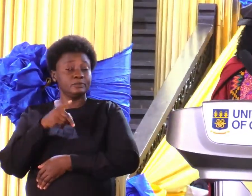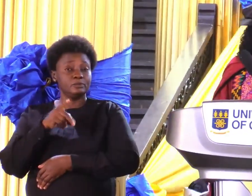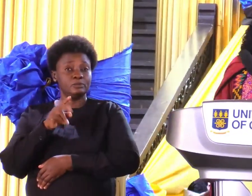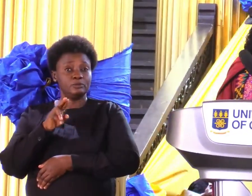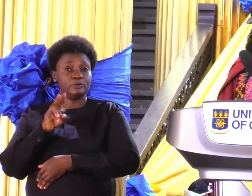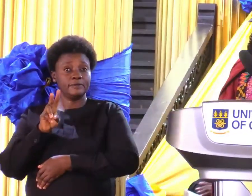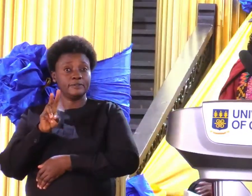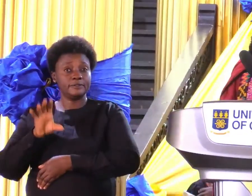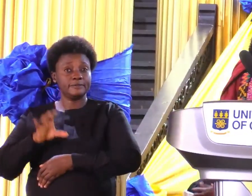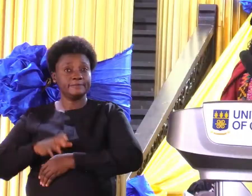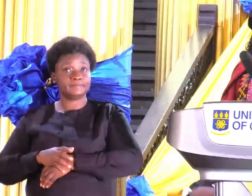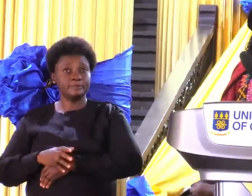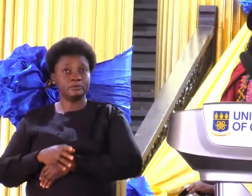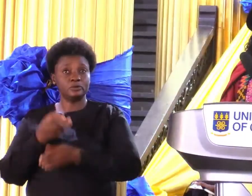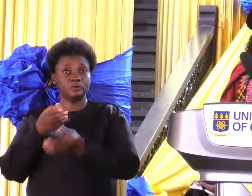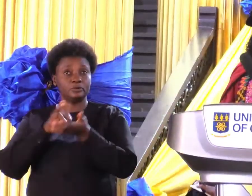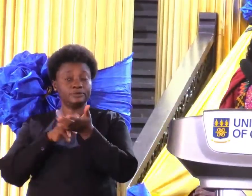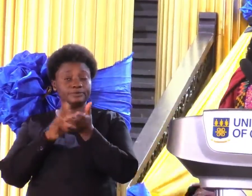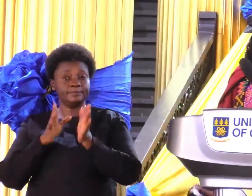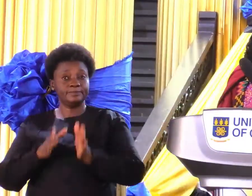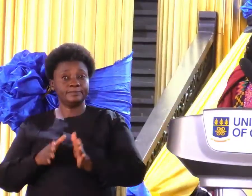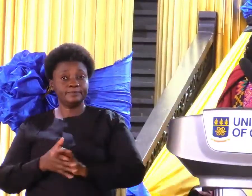Chancellors, Registrar,